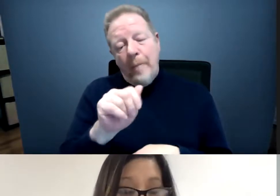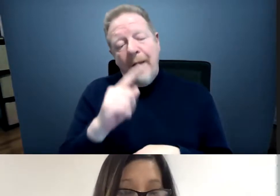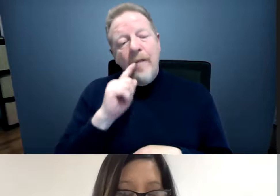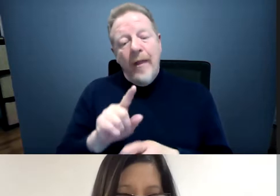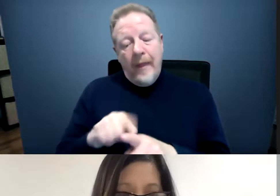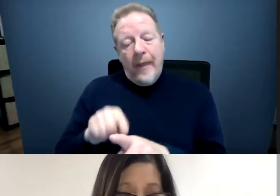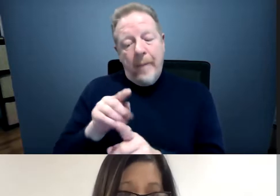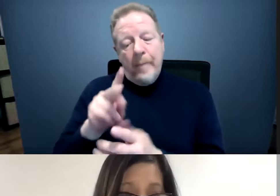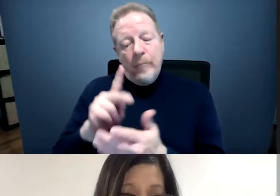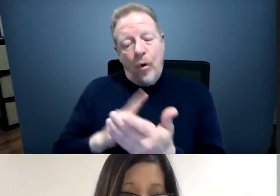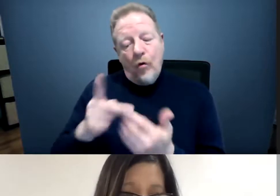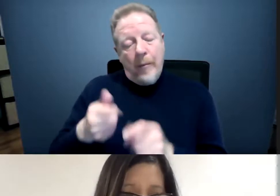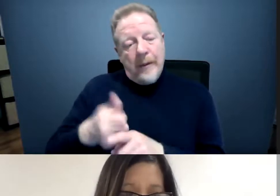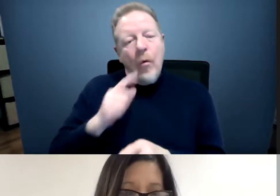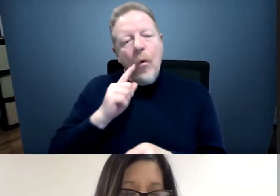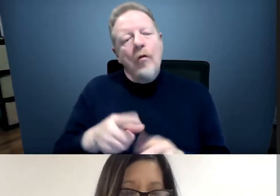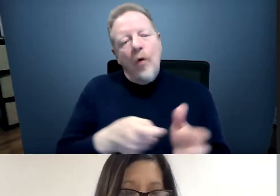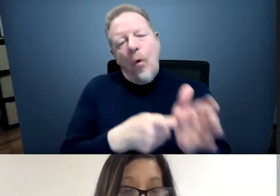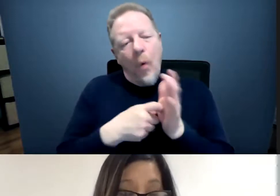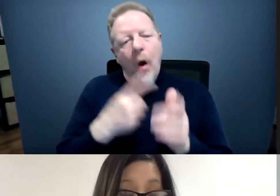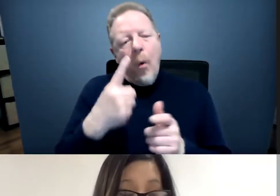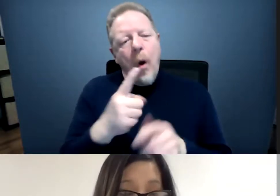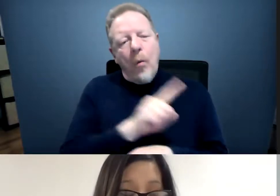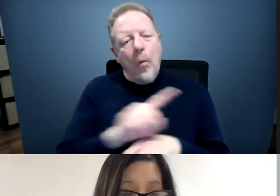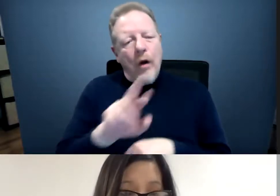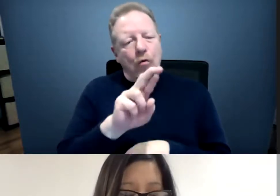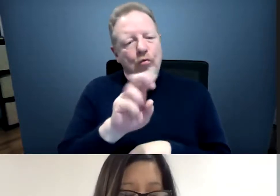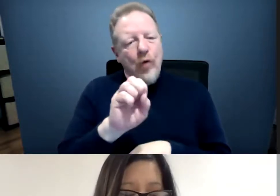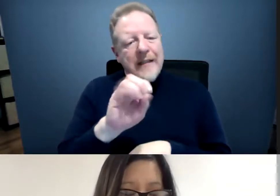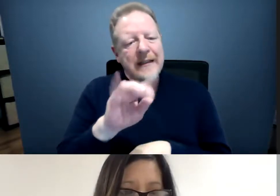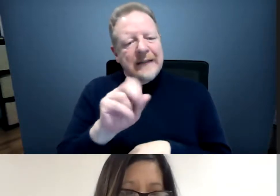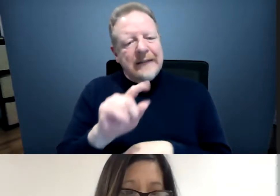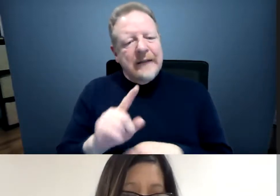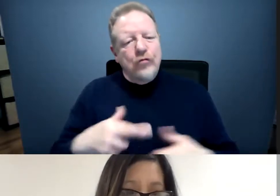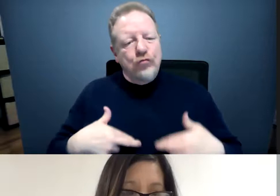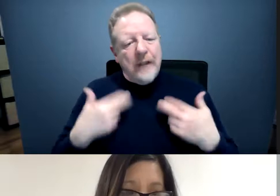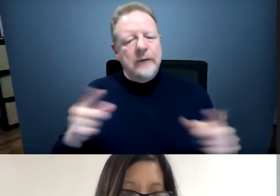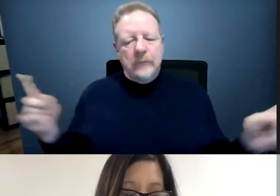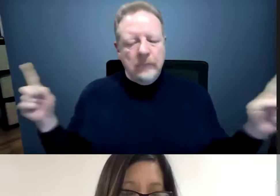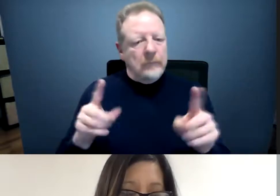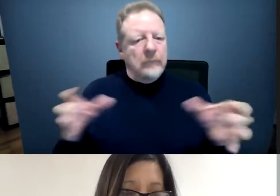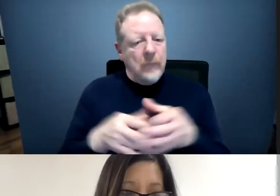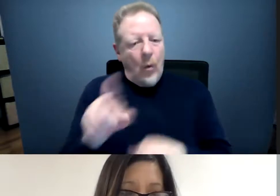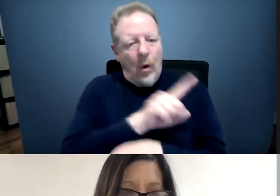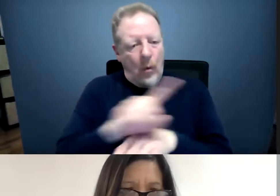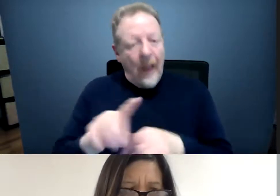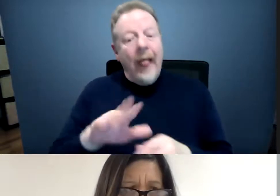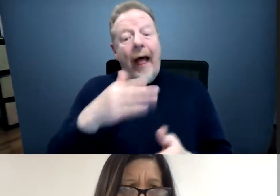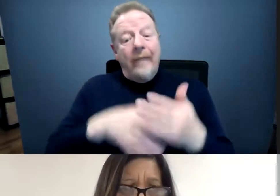1-week residency in the summer and then a 9-month online program to follow. We